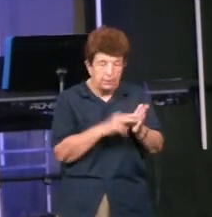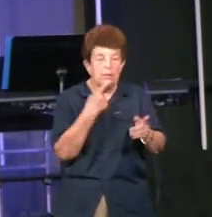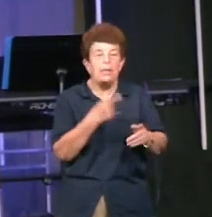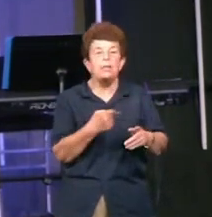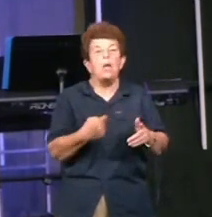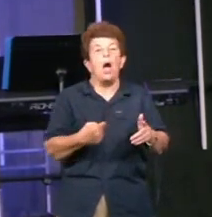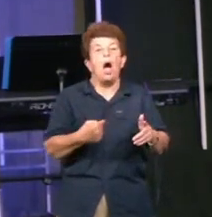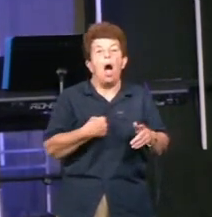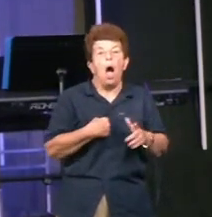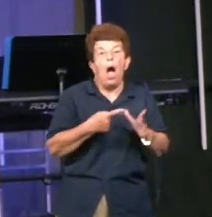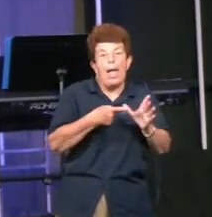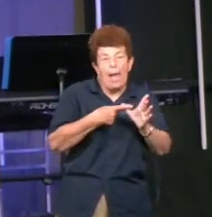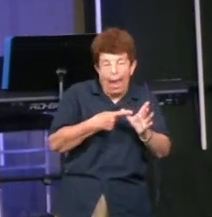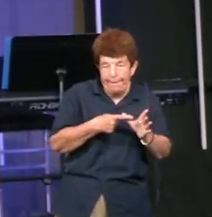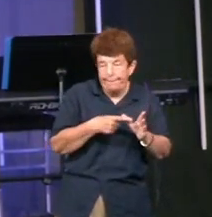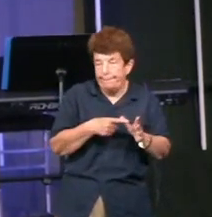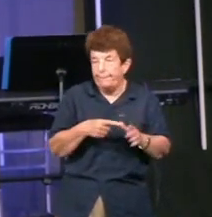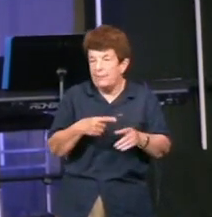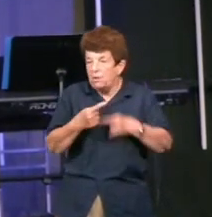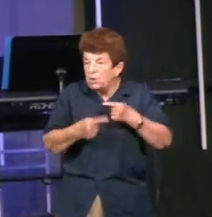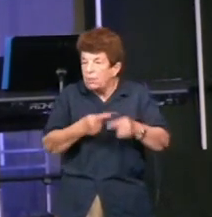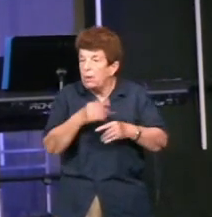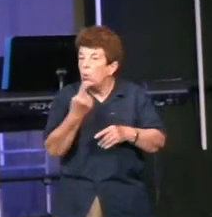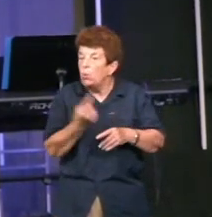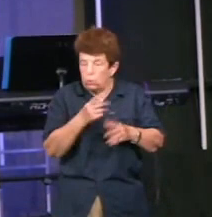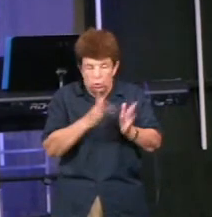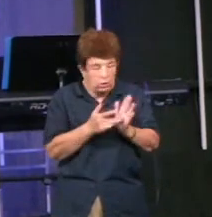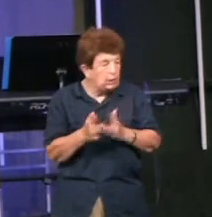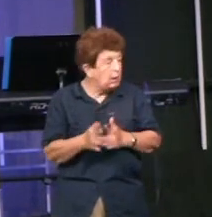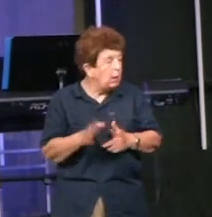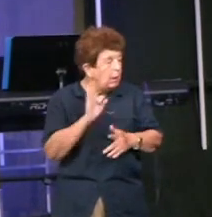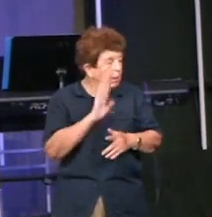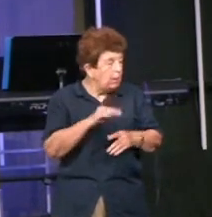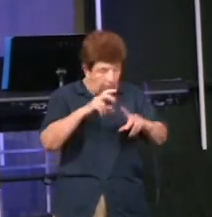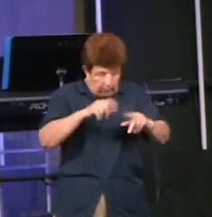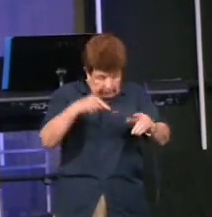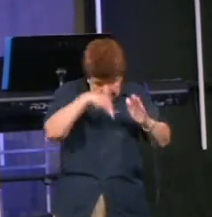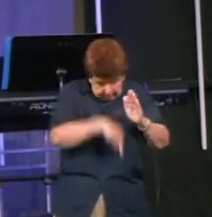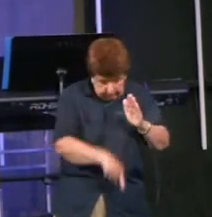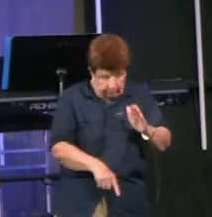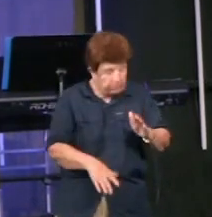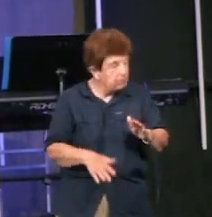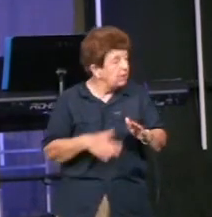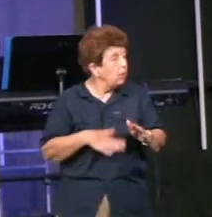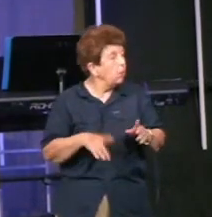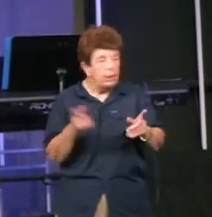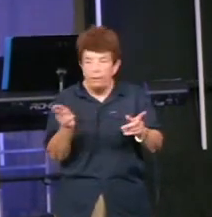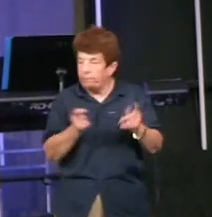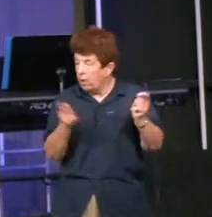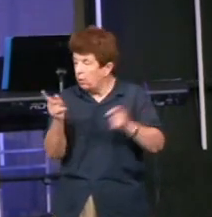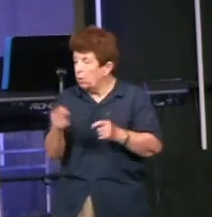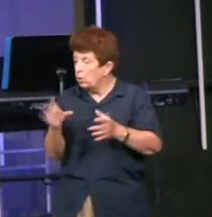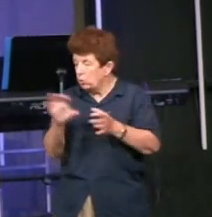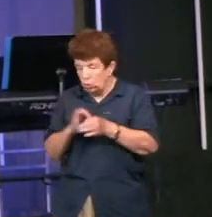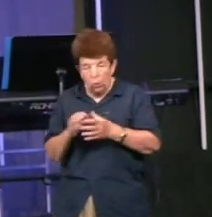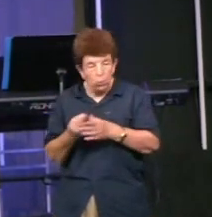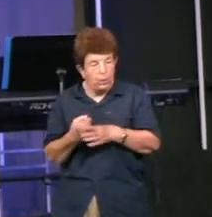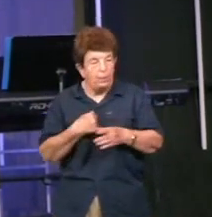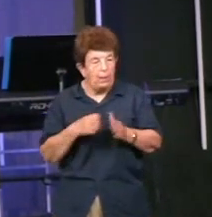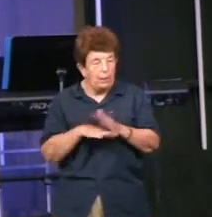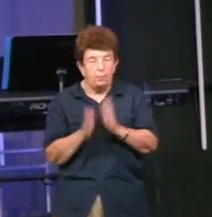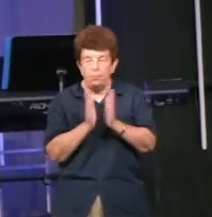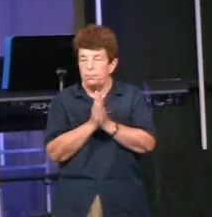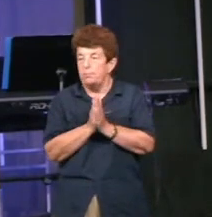that describe who he is. And before we dive into that this morning, I just want to invite you now to join with me in